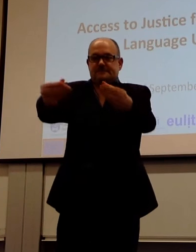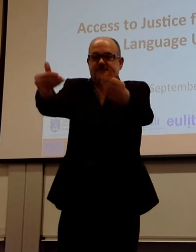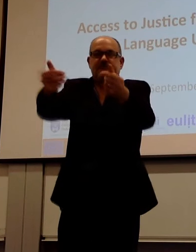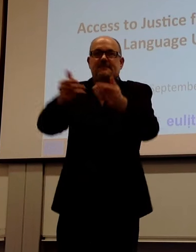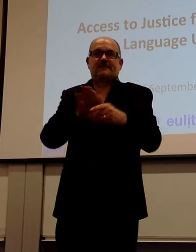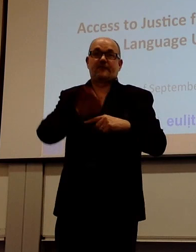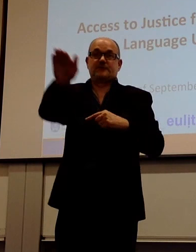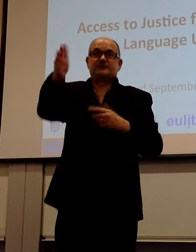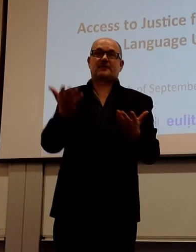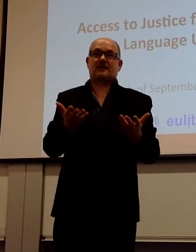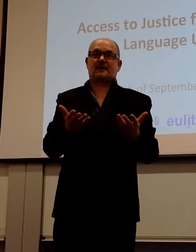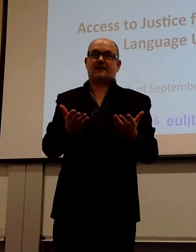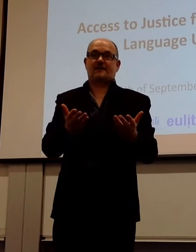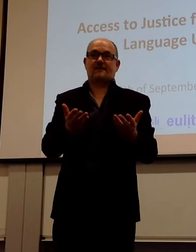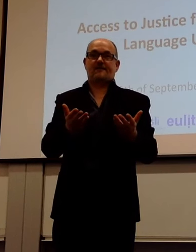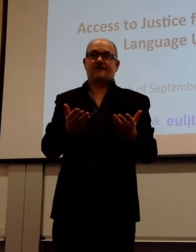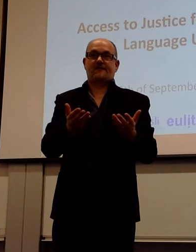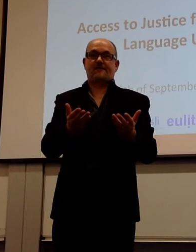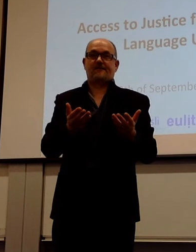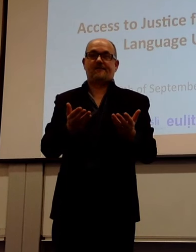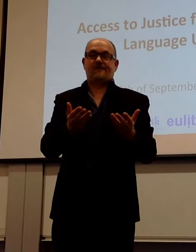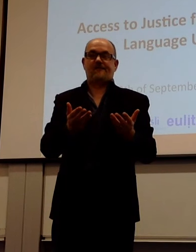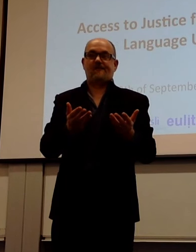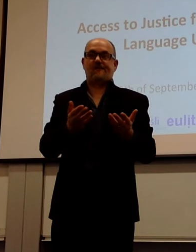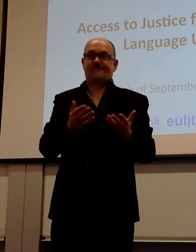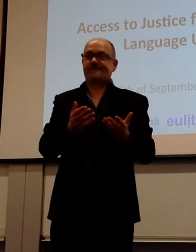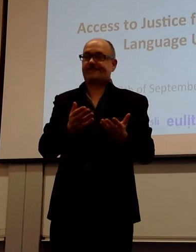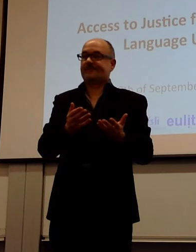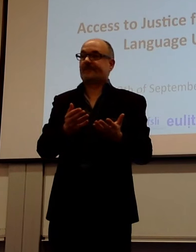old problems do finally get resolved in future years.